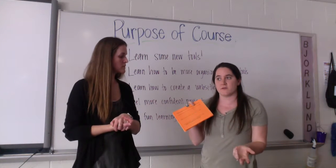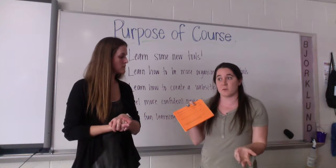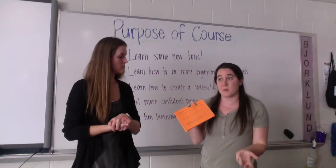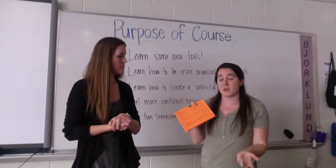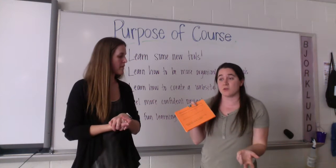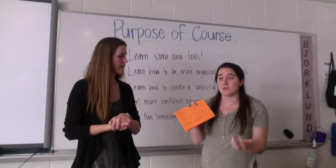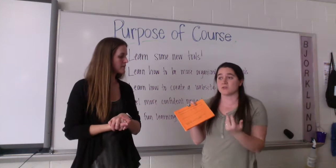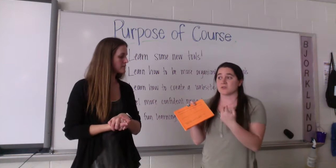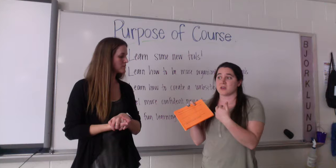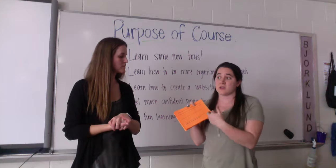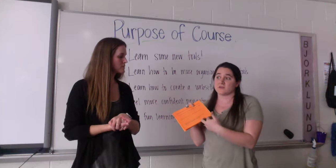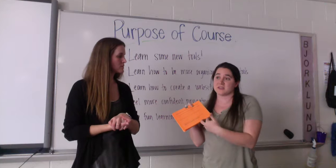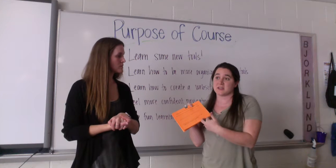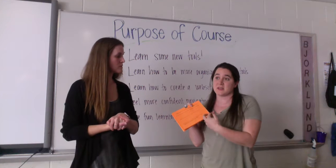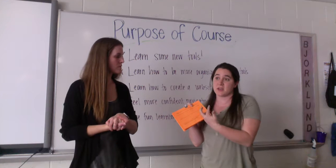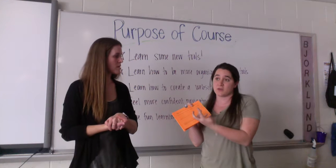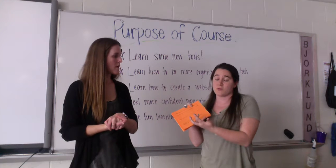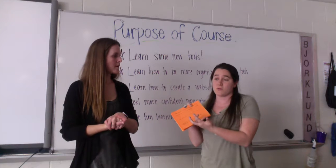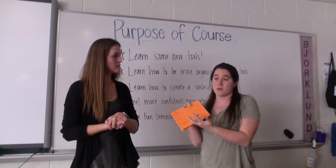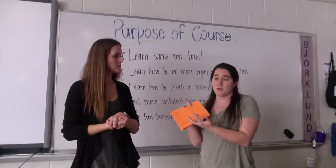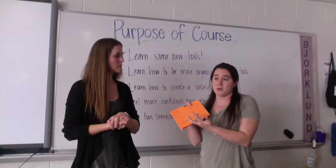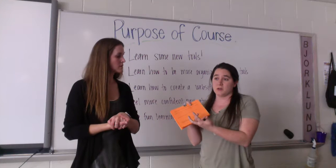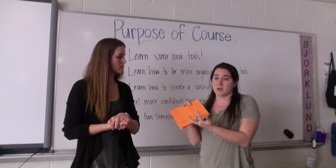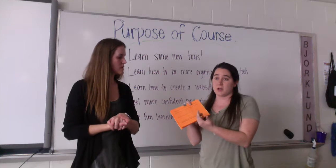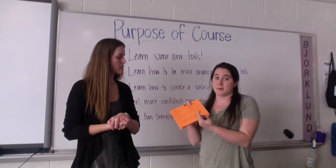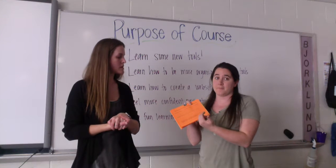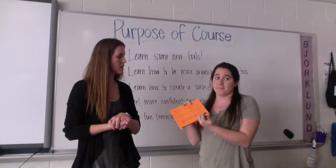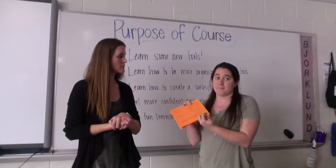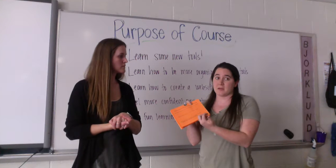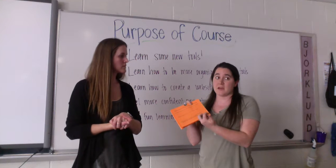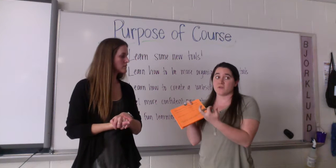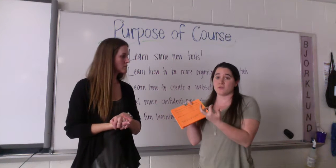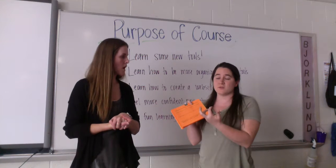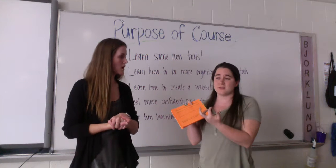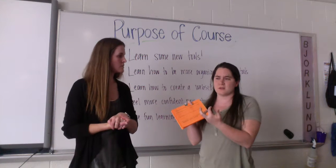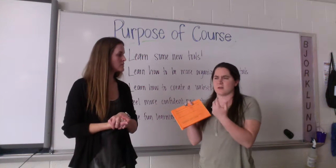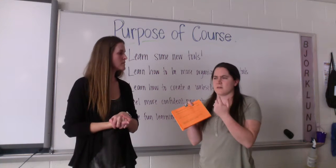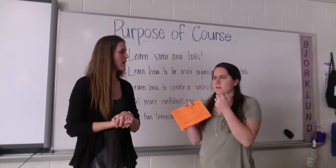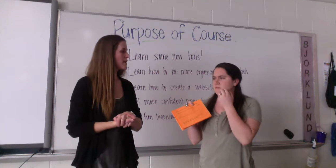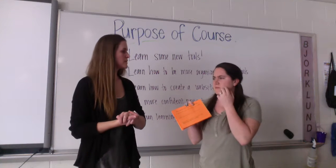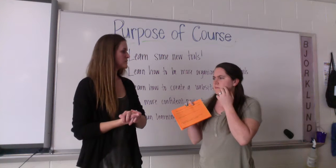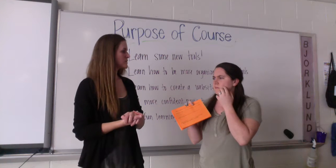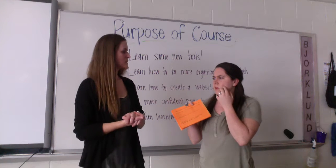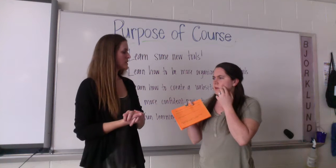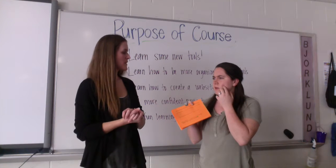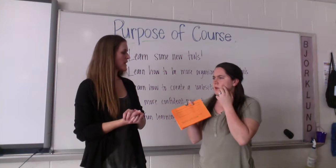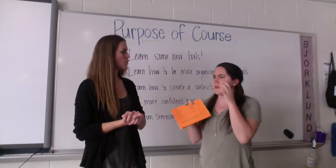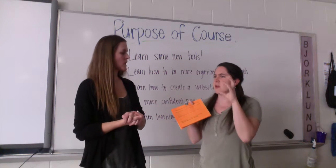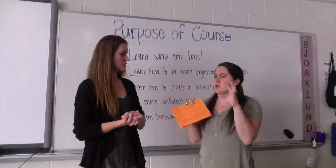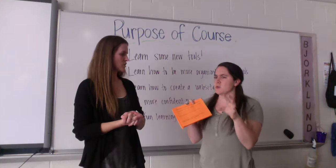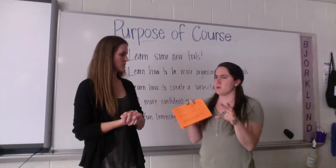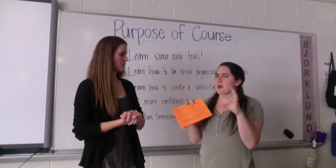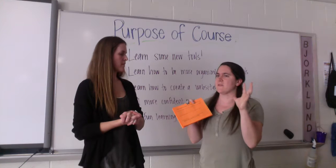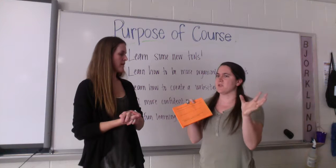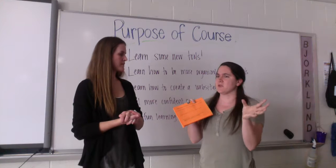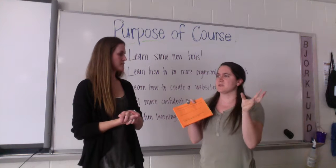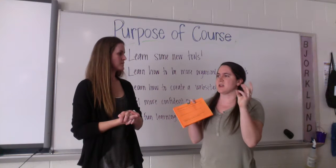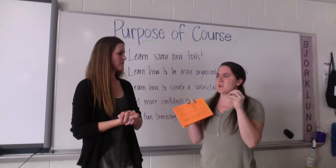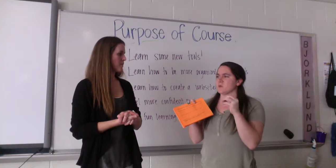maybe used or that you've seen that you have used, or no, what? That you want That to you use. have used that you would